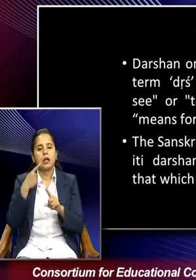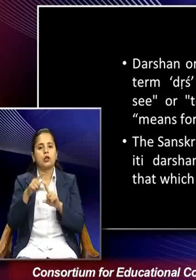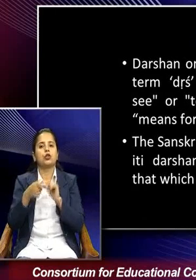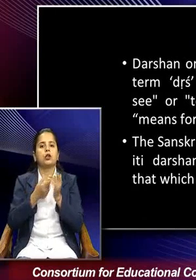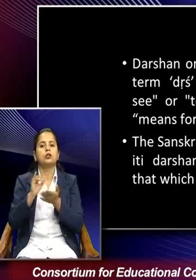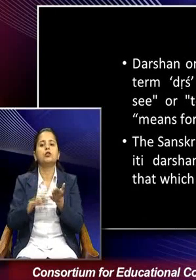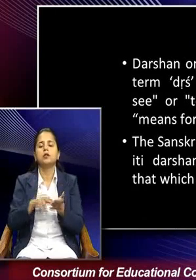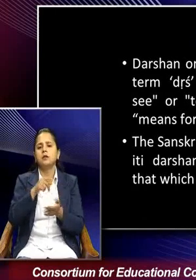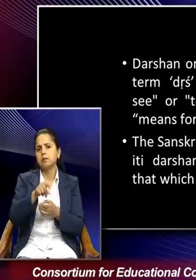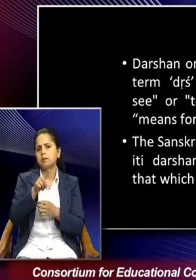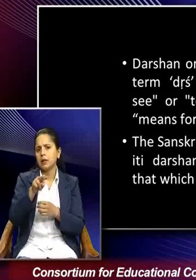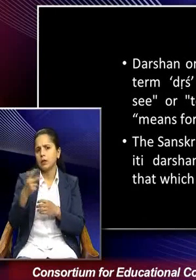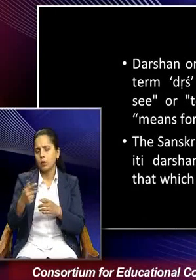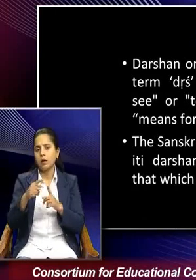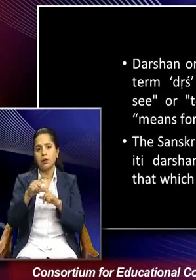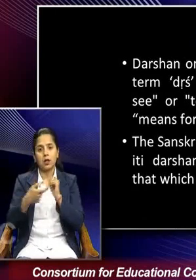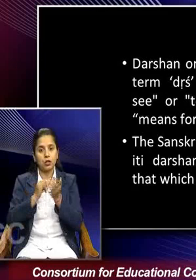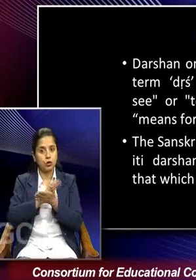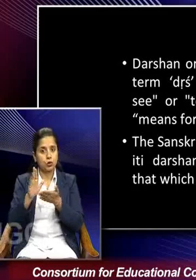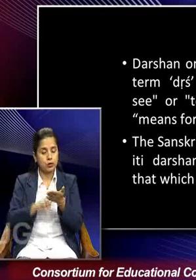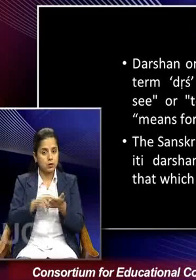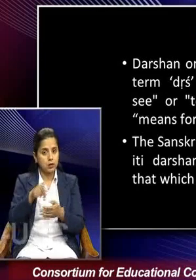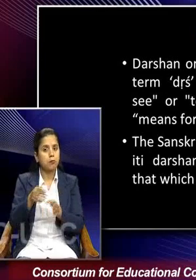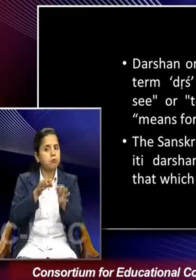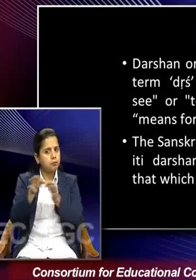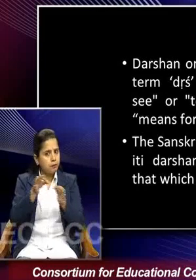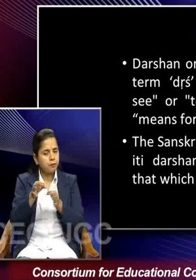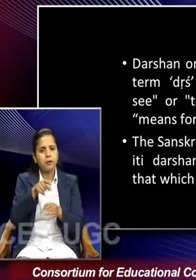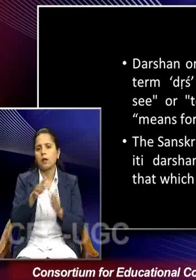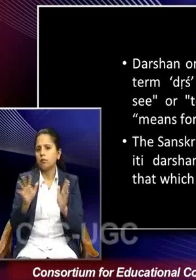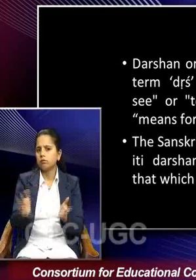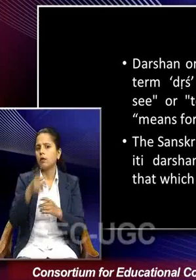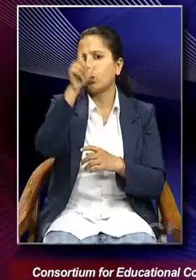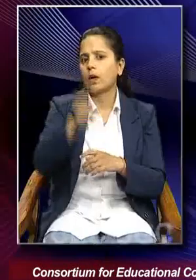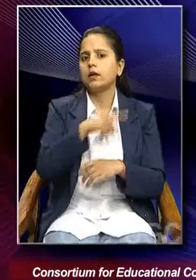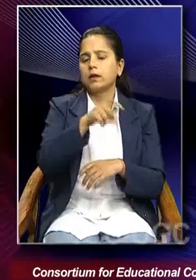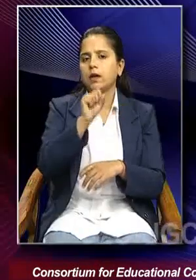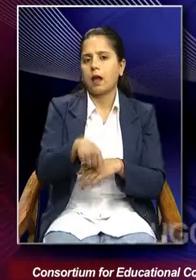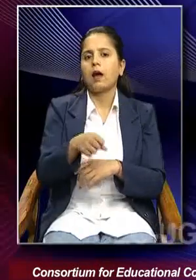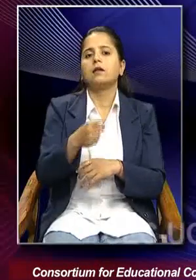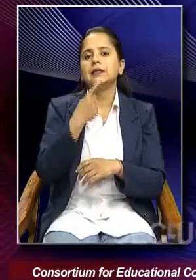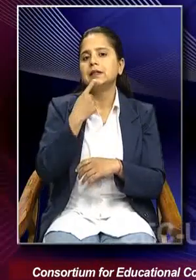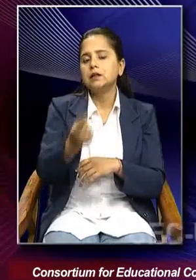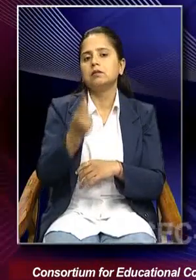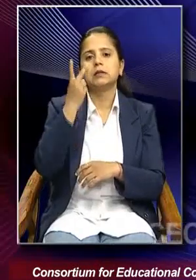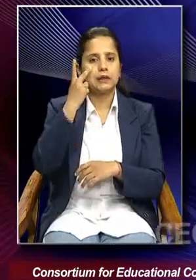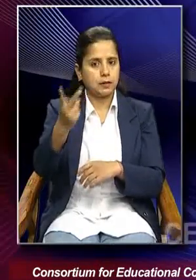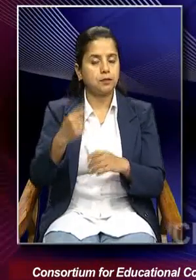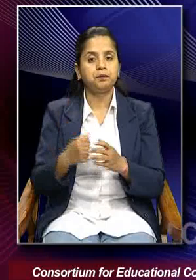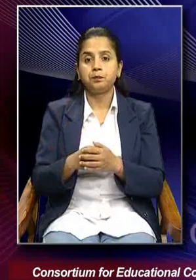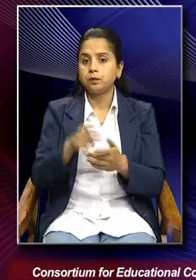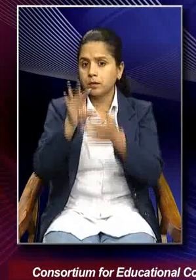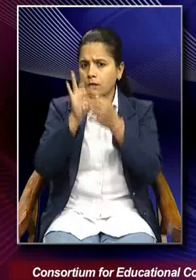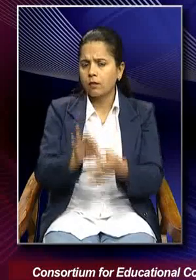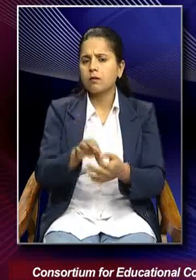which defines darshans as that which enables one to see. So in that aspect, it